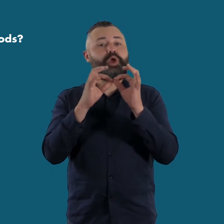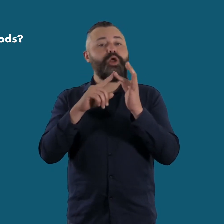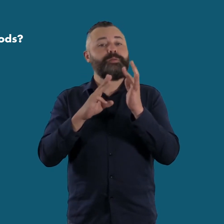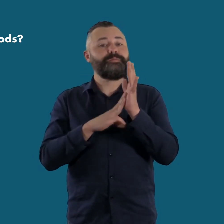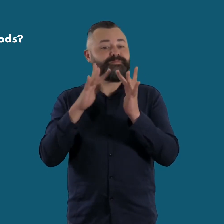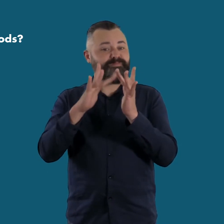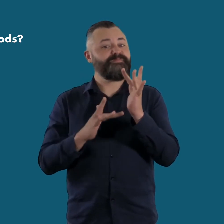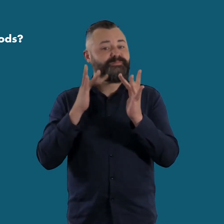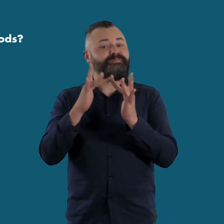of Meteorology.